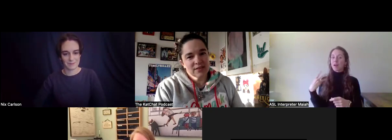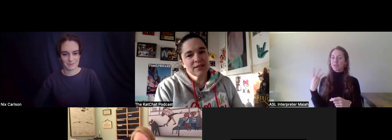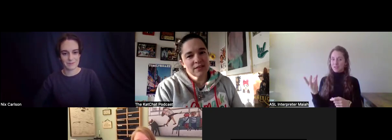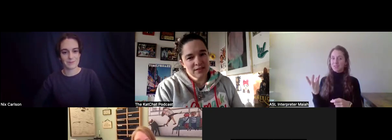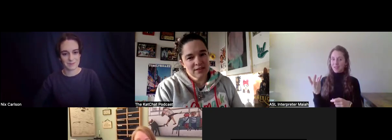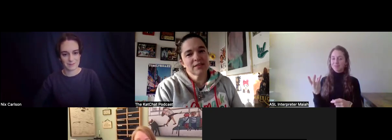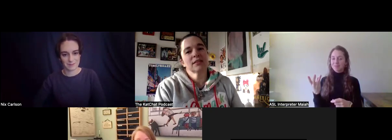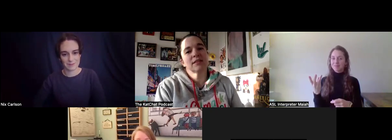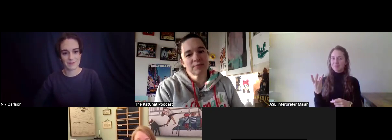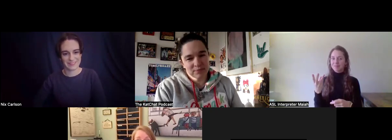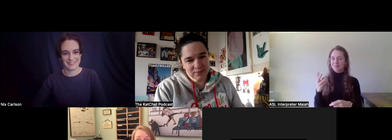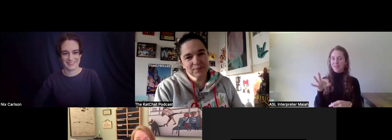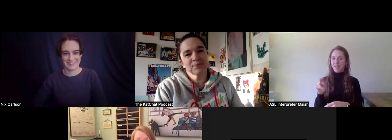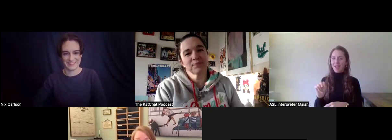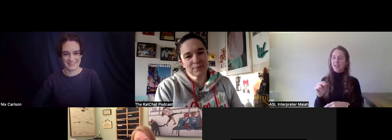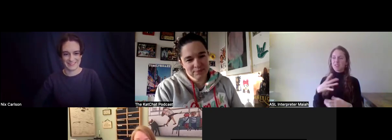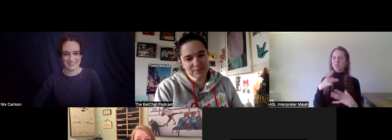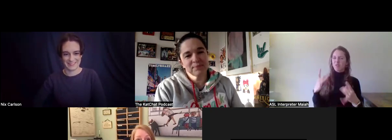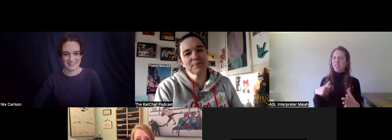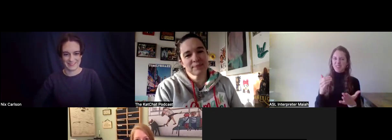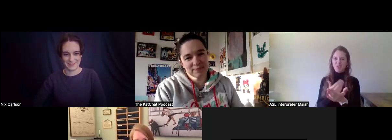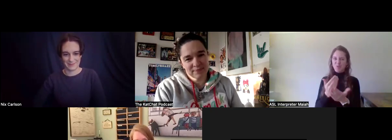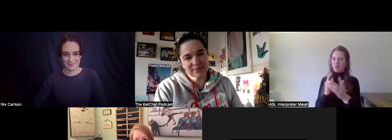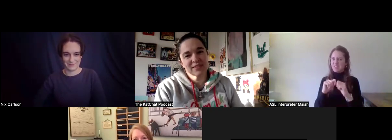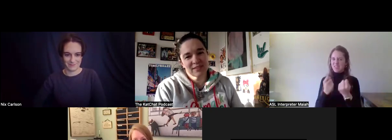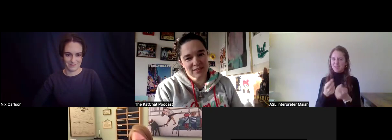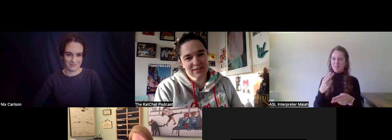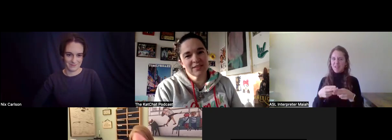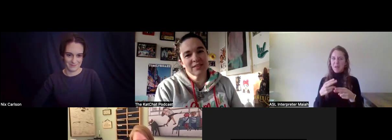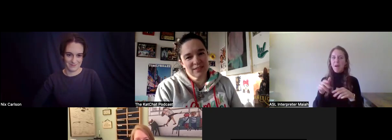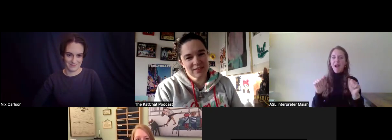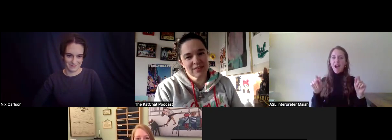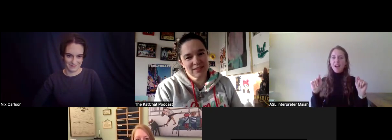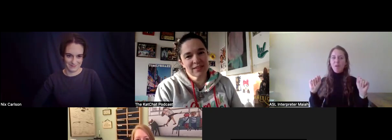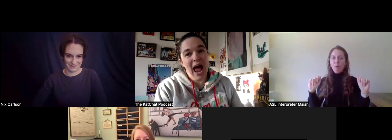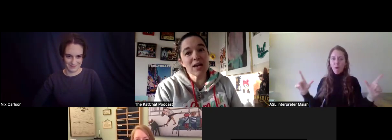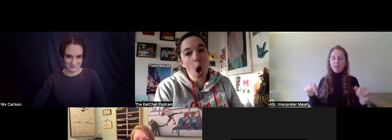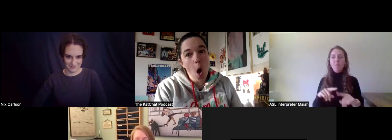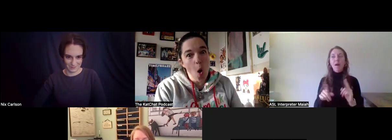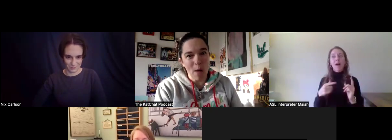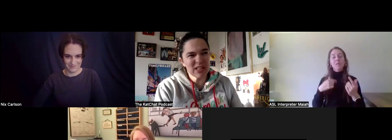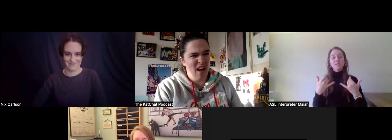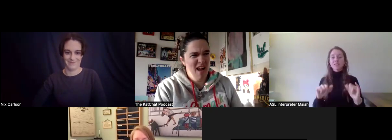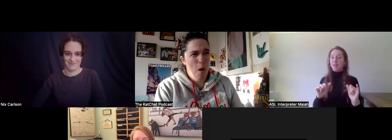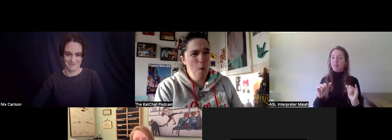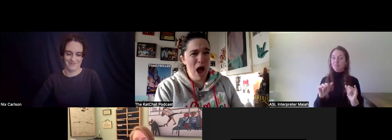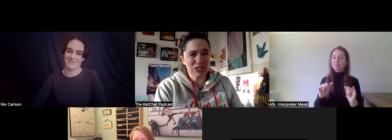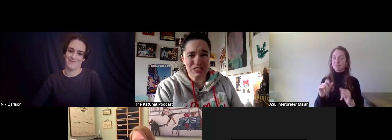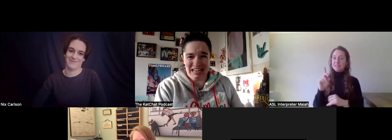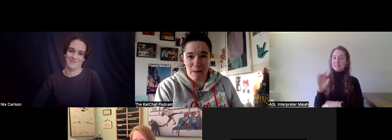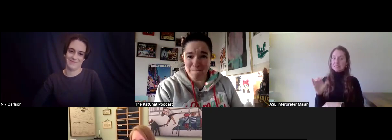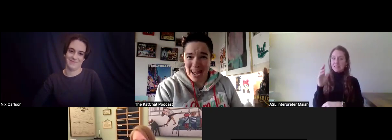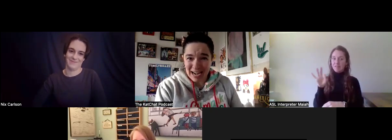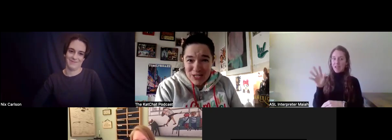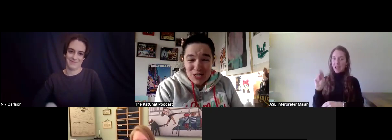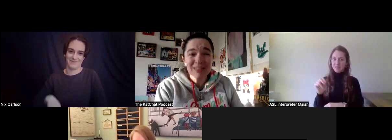do not like our new team name at all. But I'm still a Washington fan. no, I was that